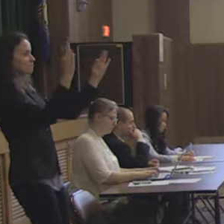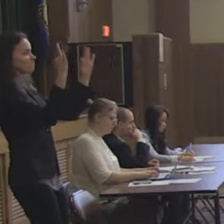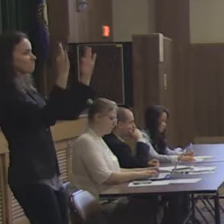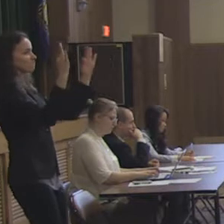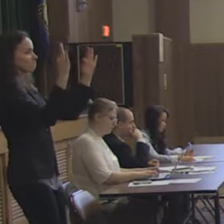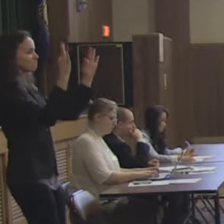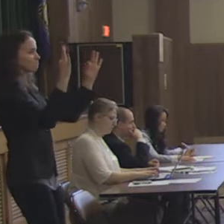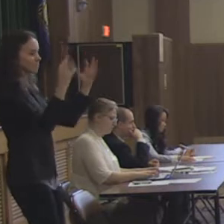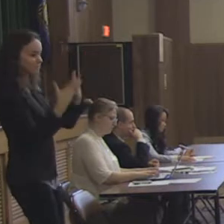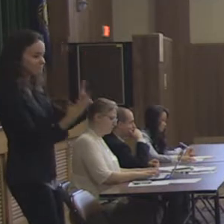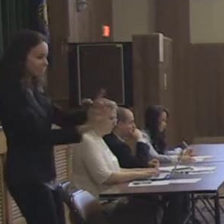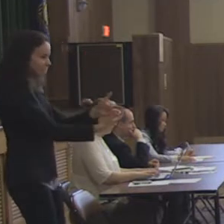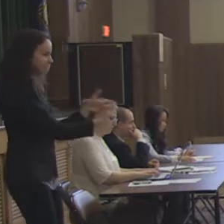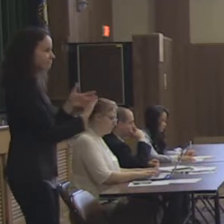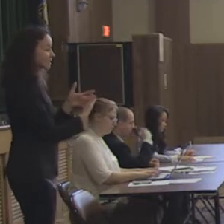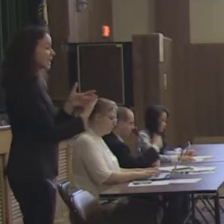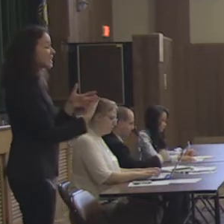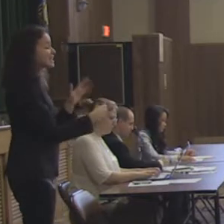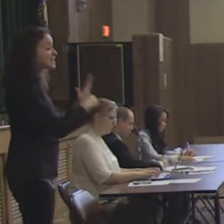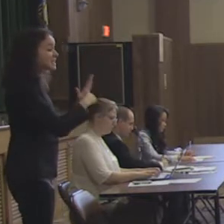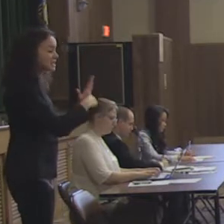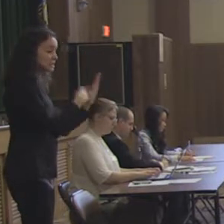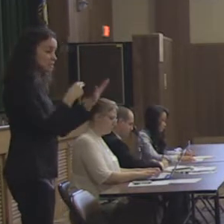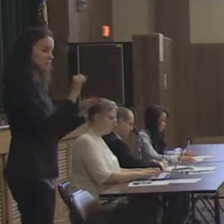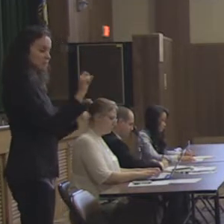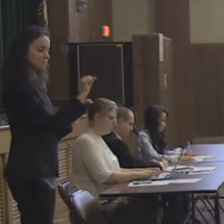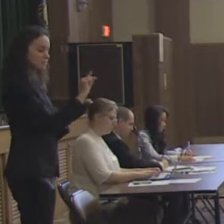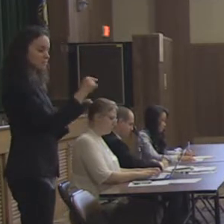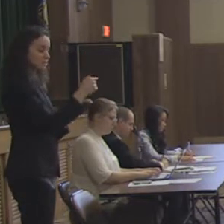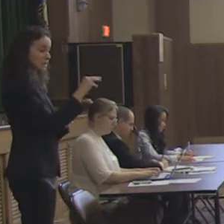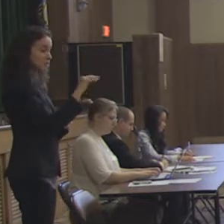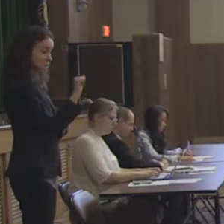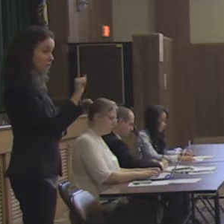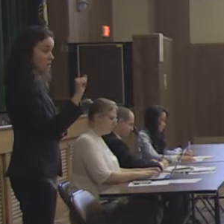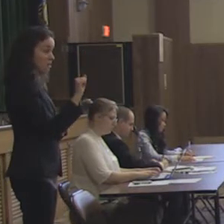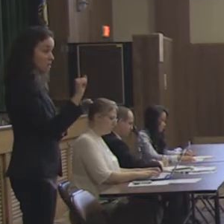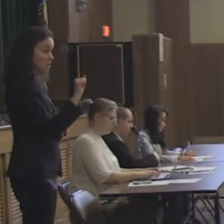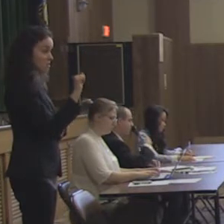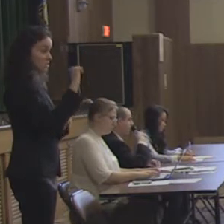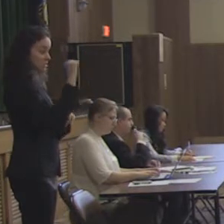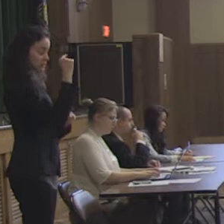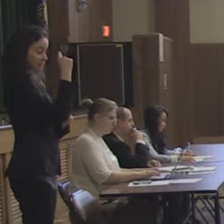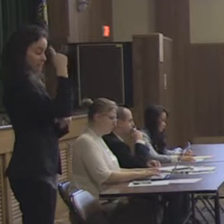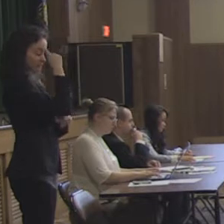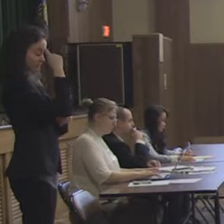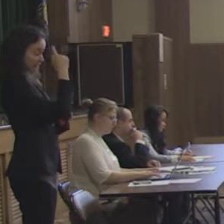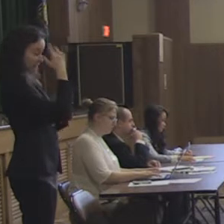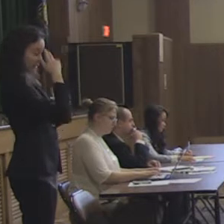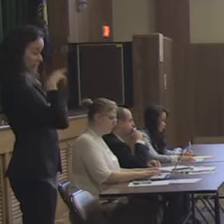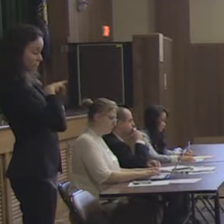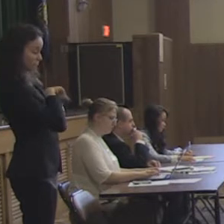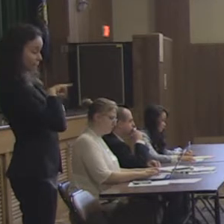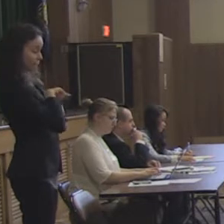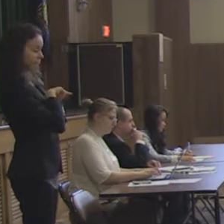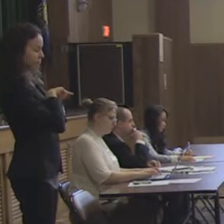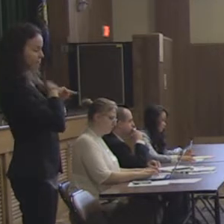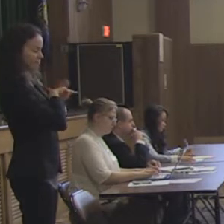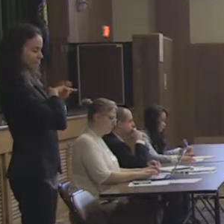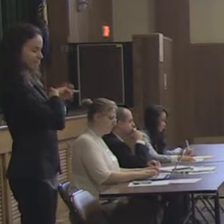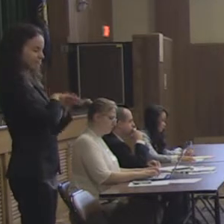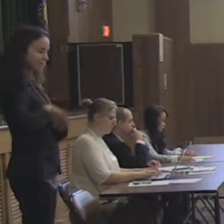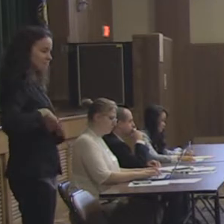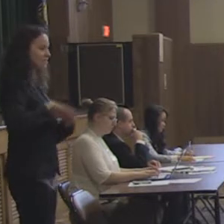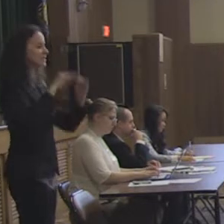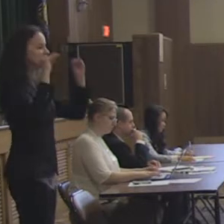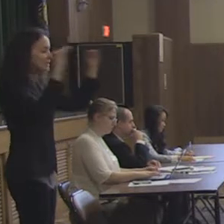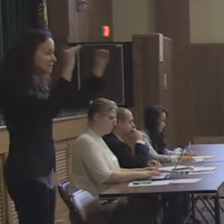I hope that, you know, the stigma that is for mental health, that we provide more education, and so that